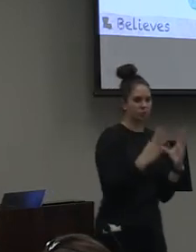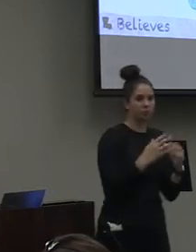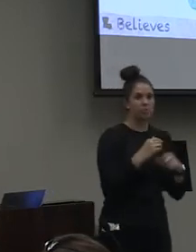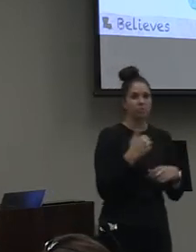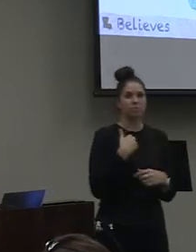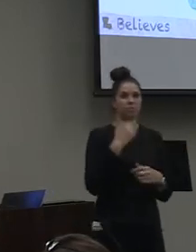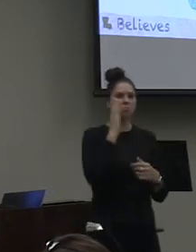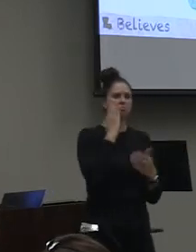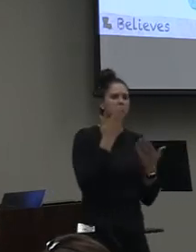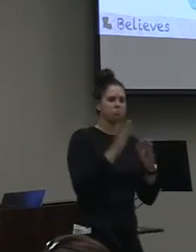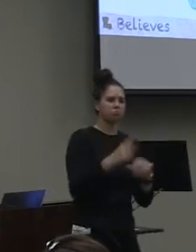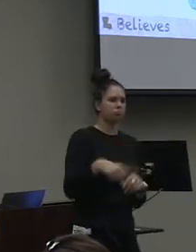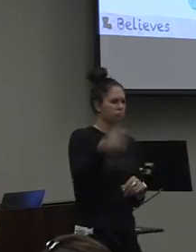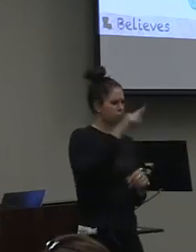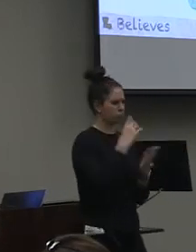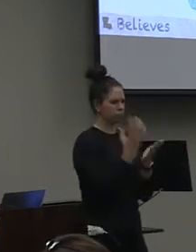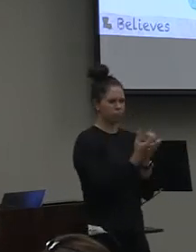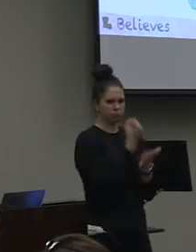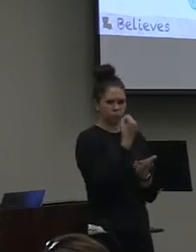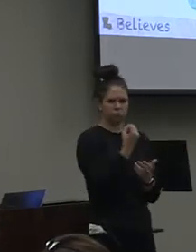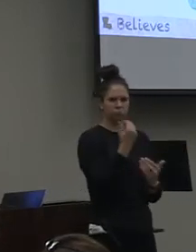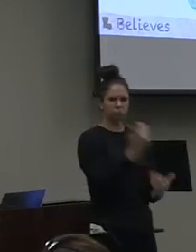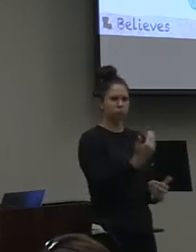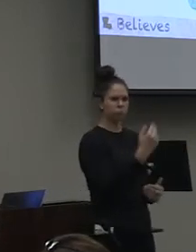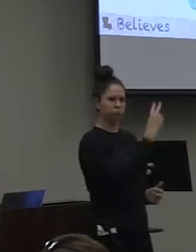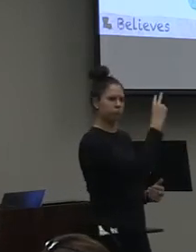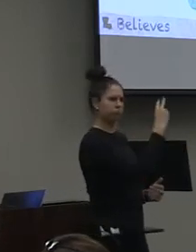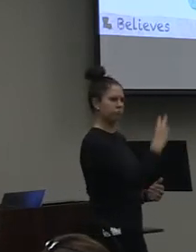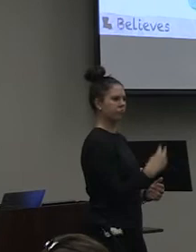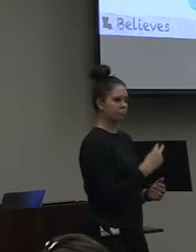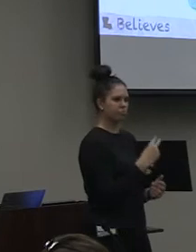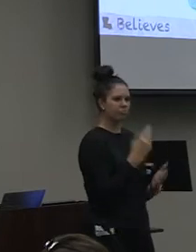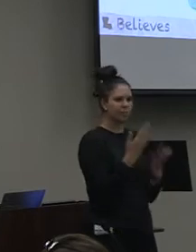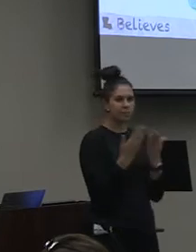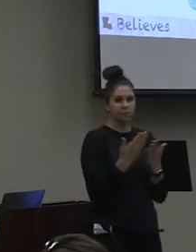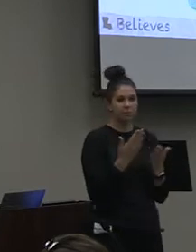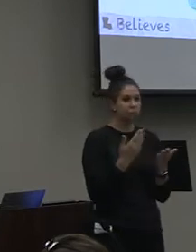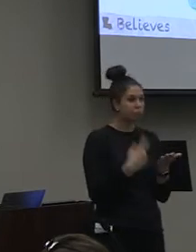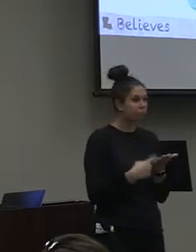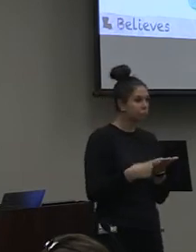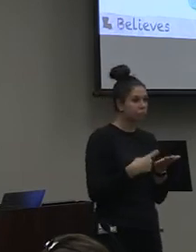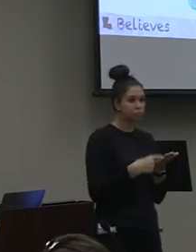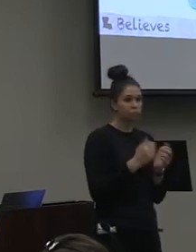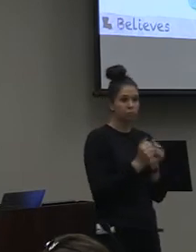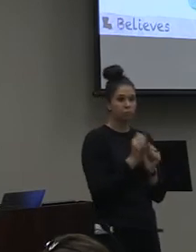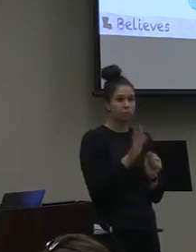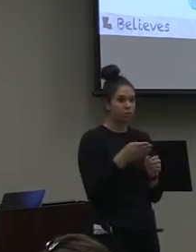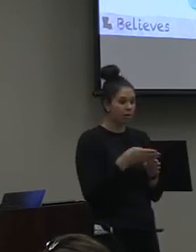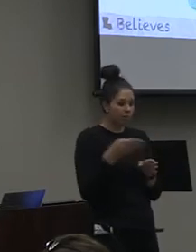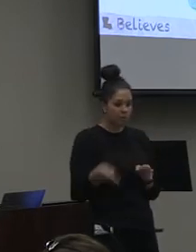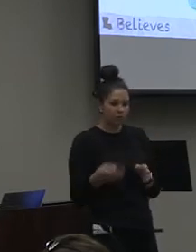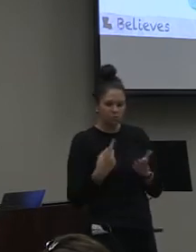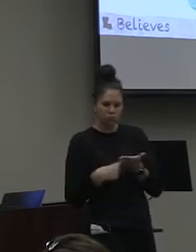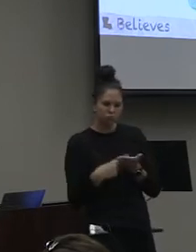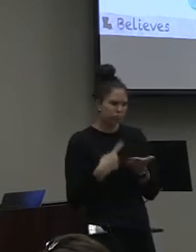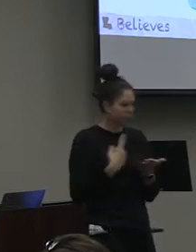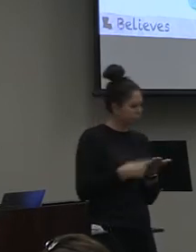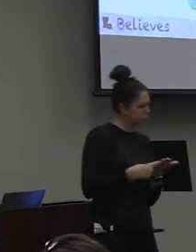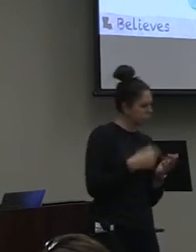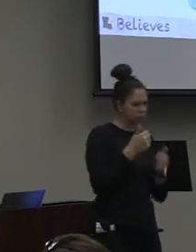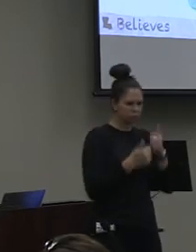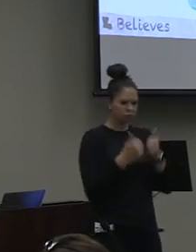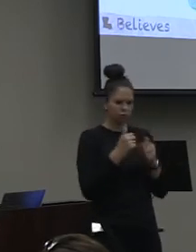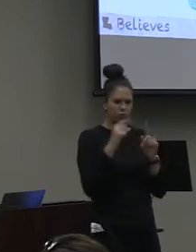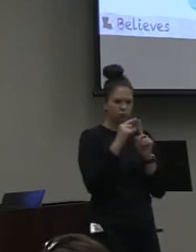So I'm just going to let you take a second to look at this mission and maybe have a conversation with your neighbor around which words really jump